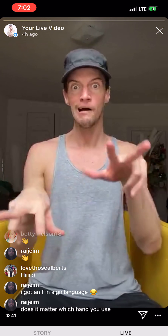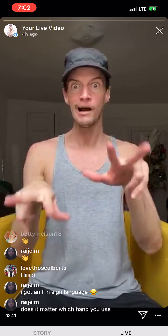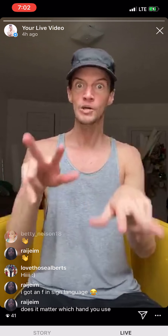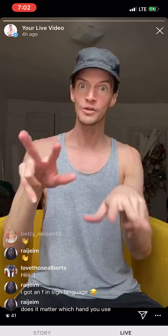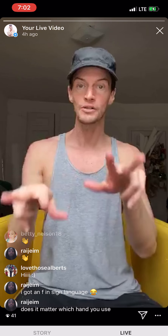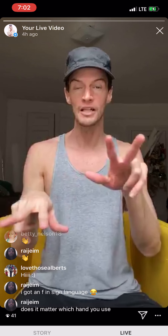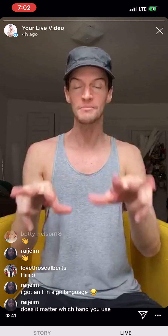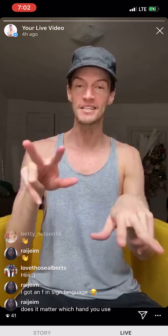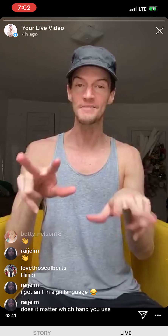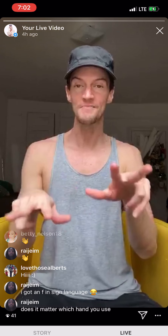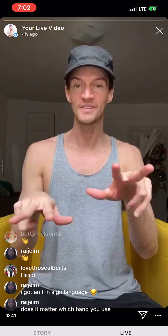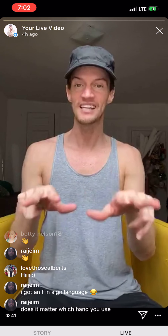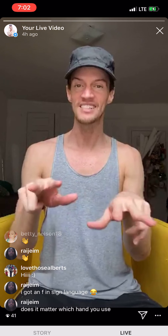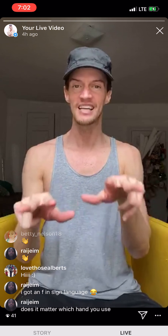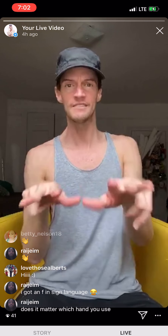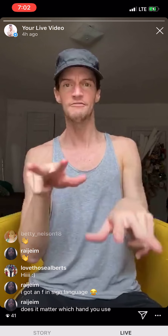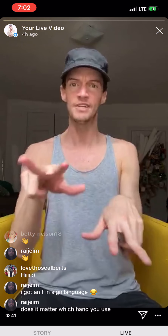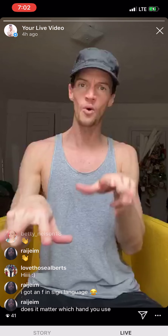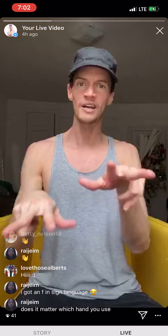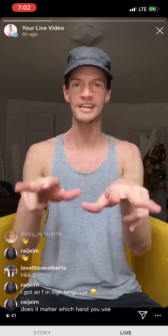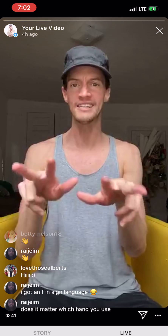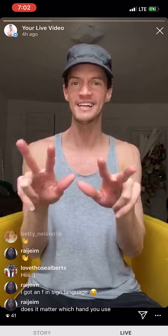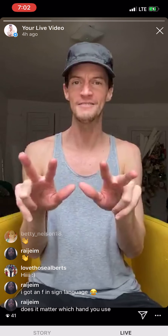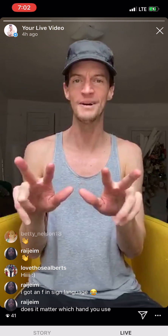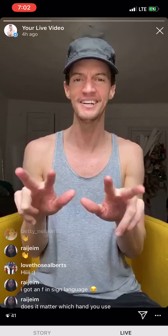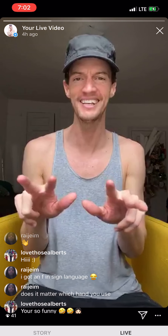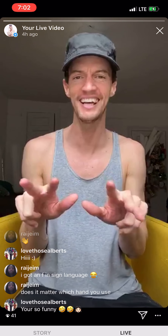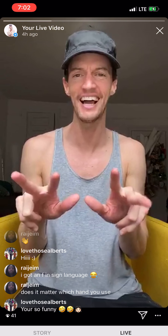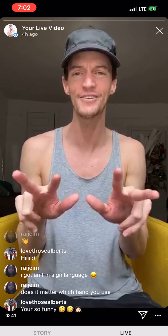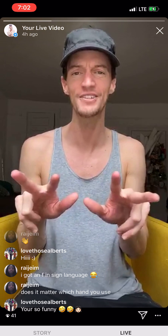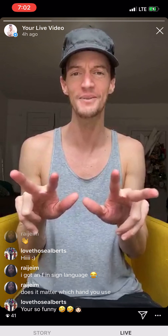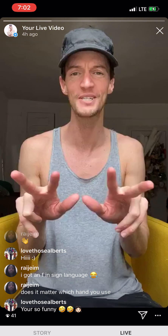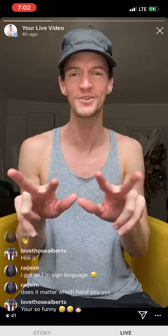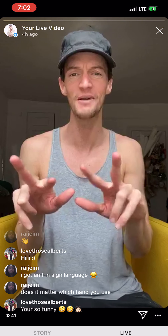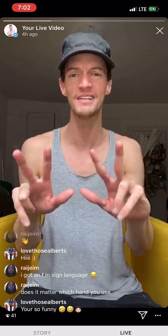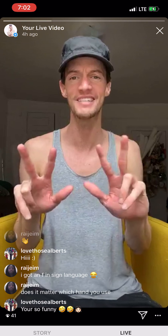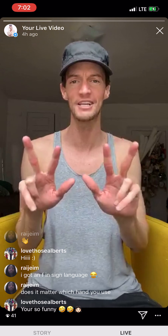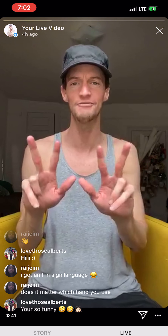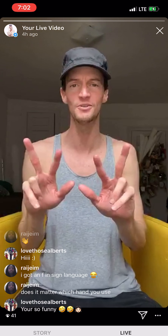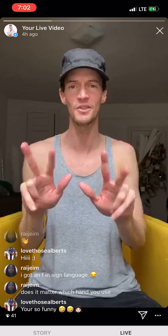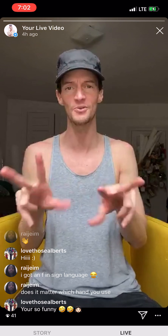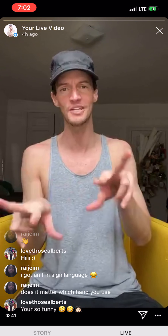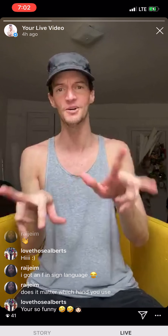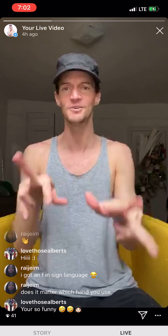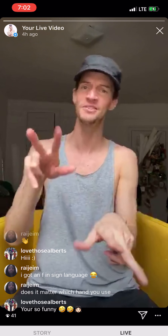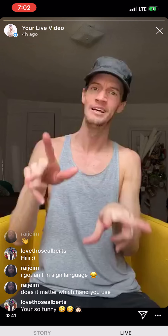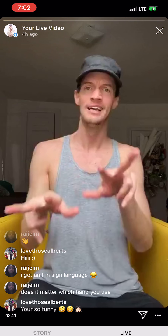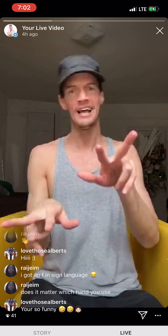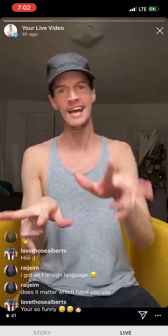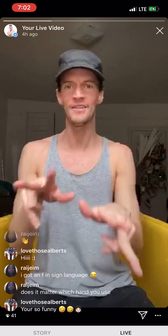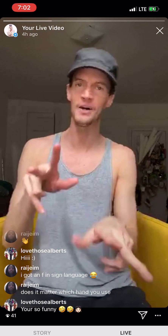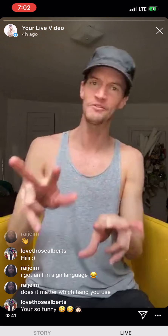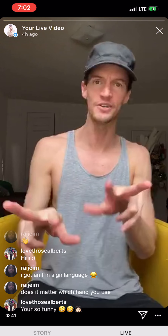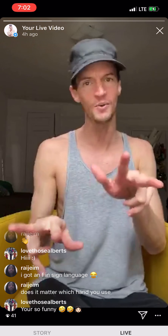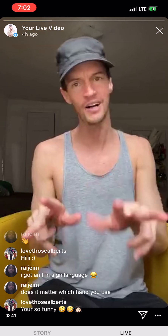Awkward or clumsy. And it's just kind of the feet walking. Um I've heard someone describe it as like a foot with three toes and how that would feel walking.